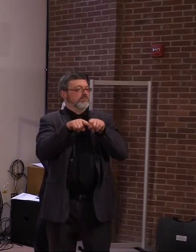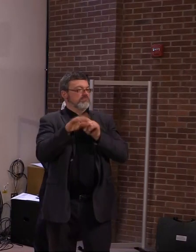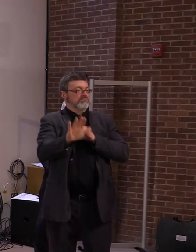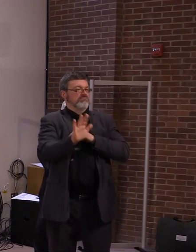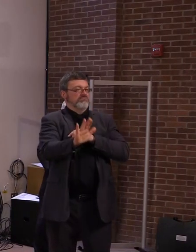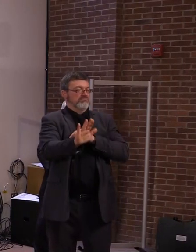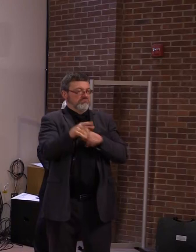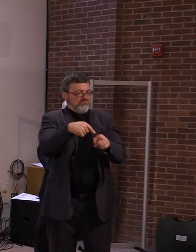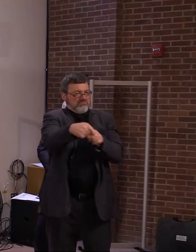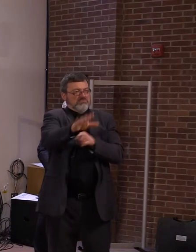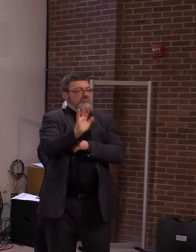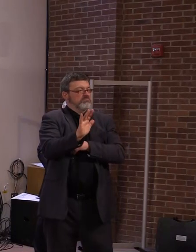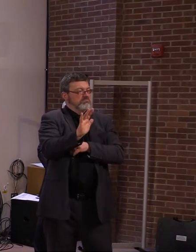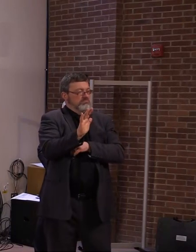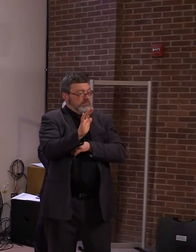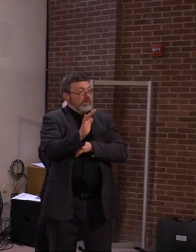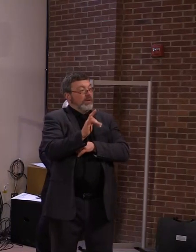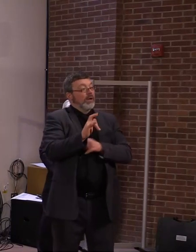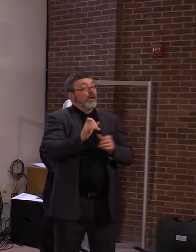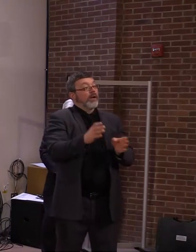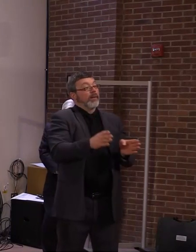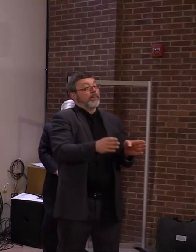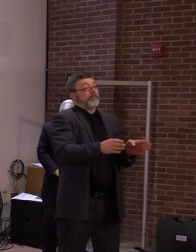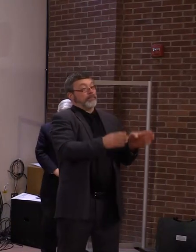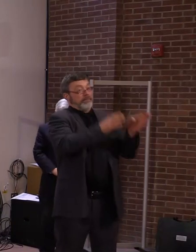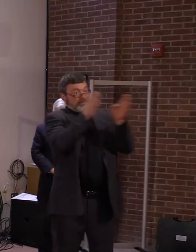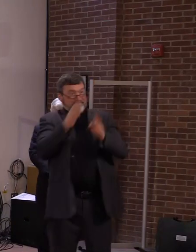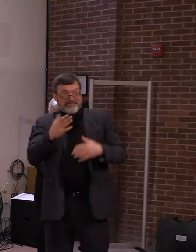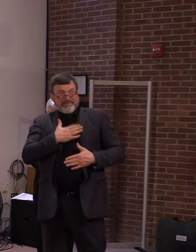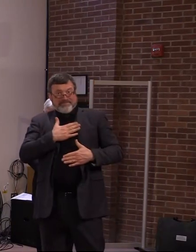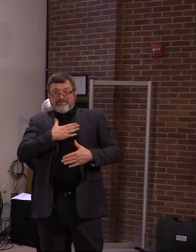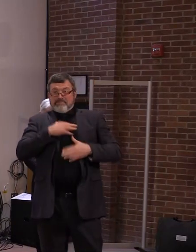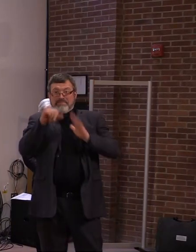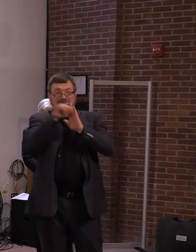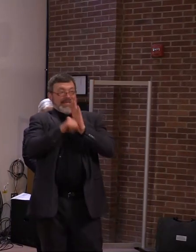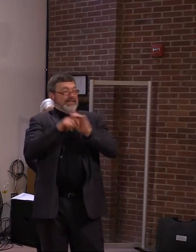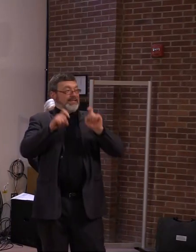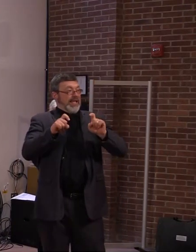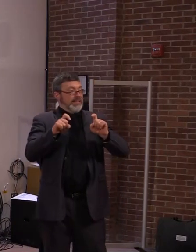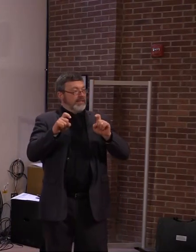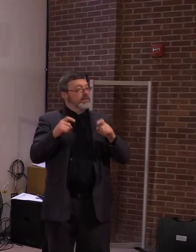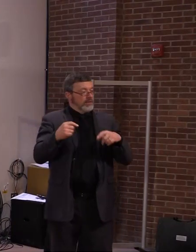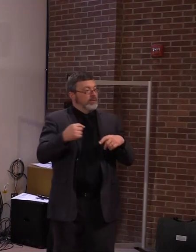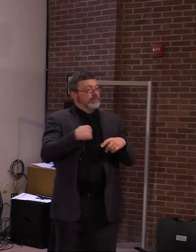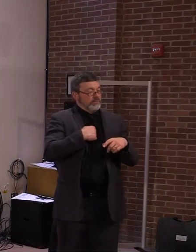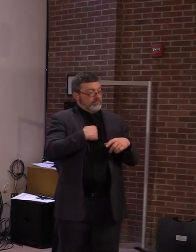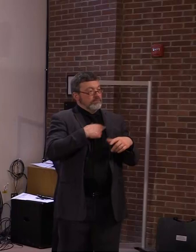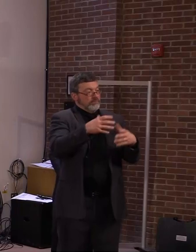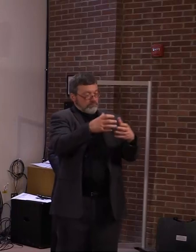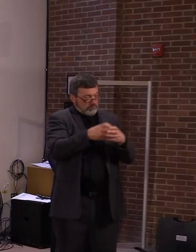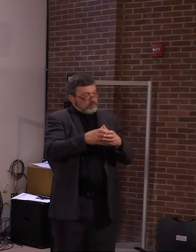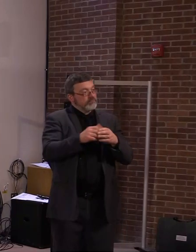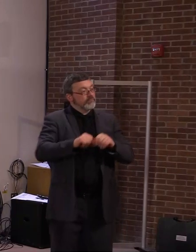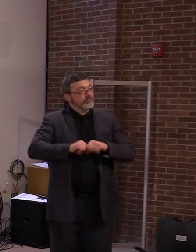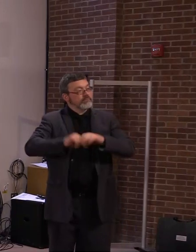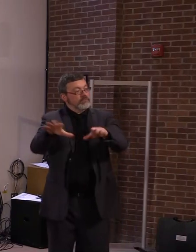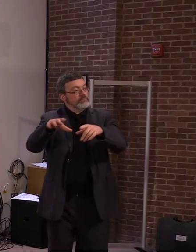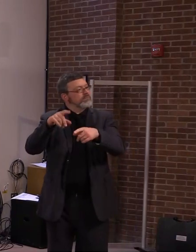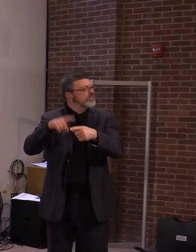through the state testing facilities, sending their samples to Broad in